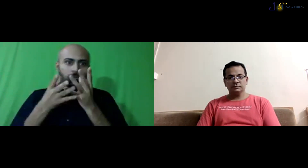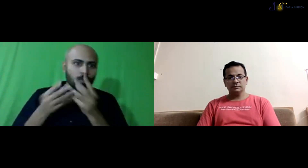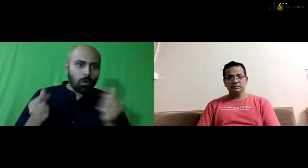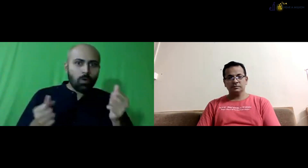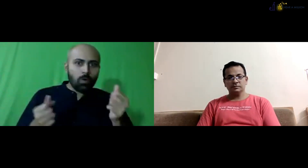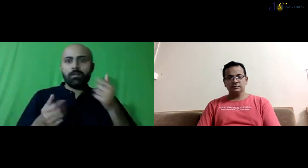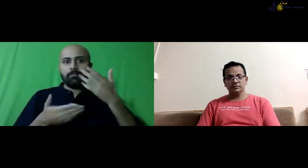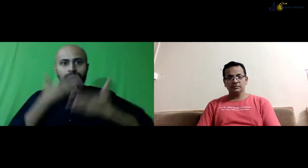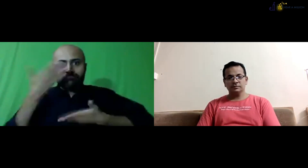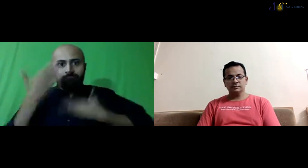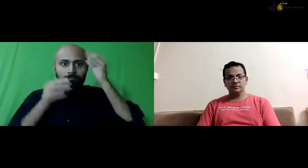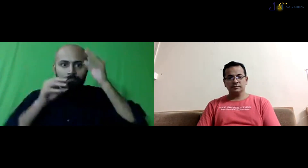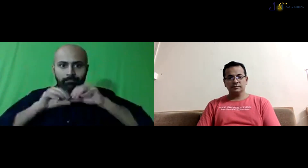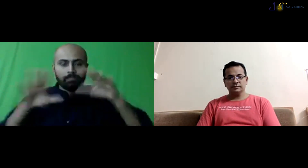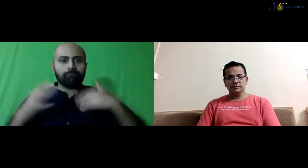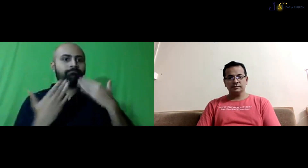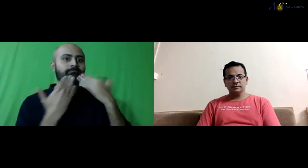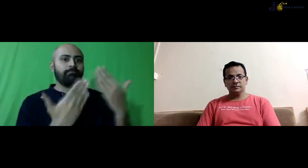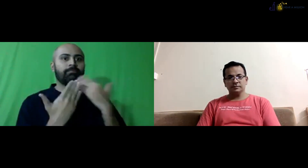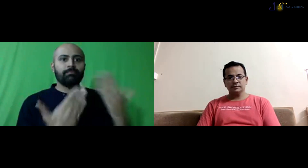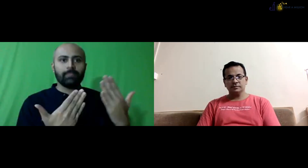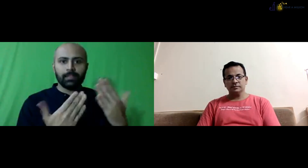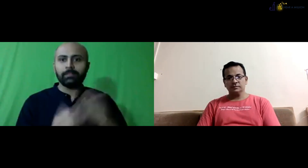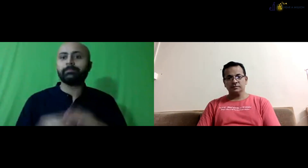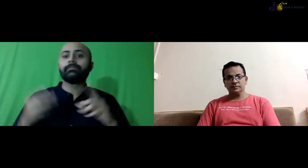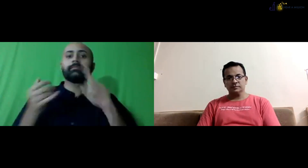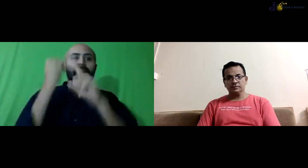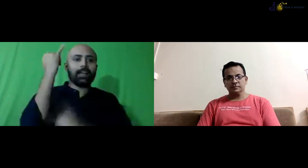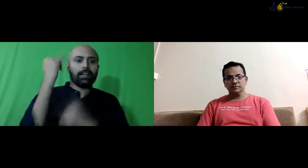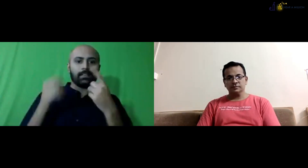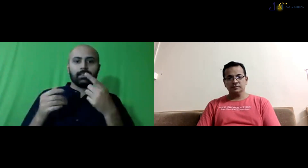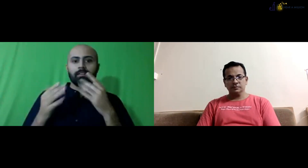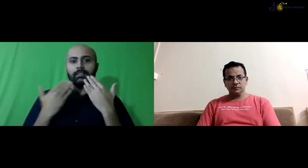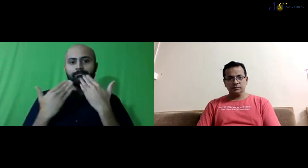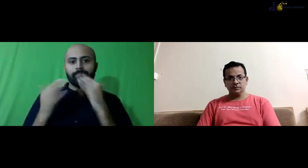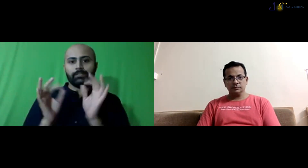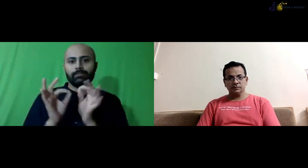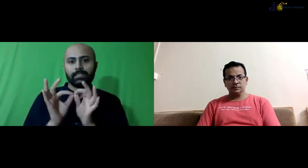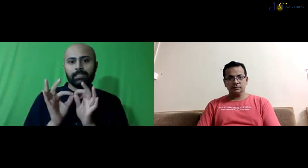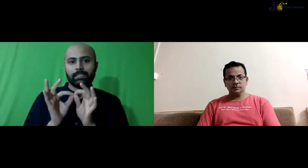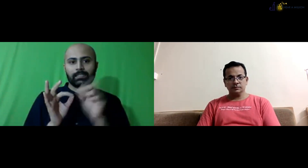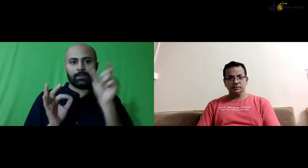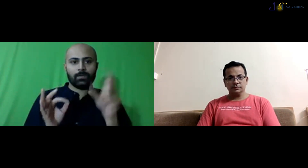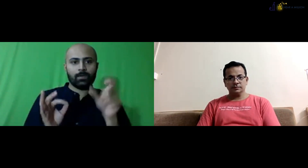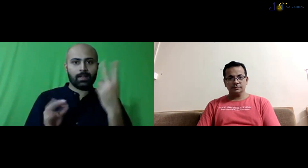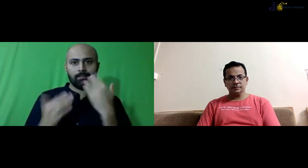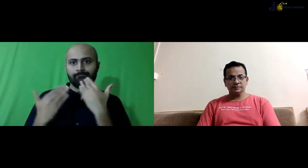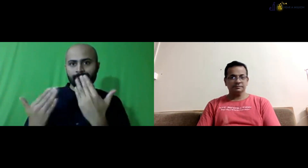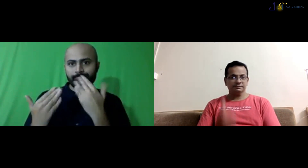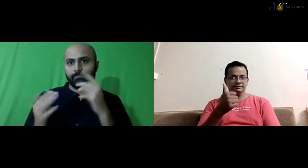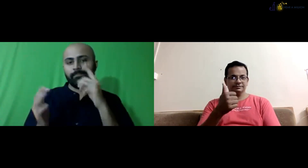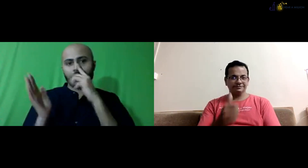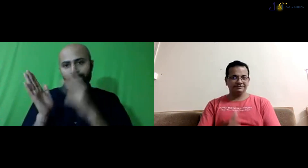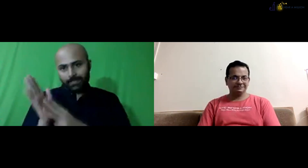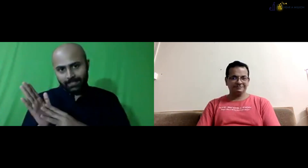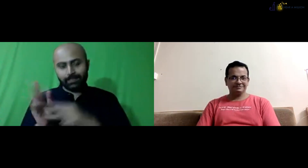much for joining our session and spreading the awareness while answering the question. And thank you to the